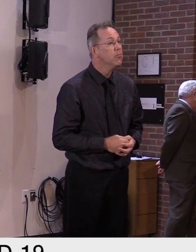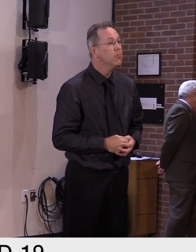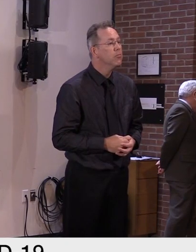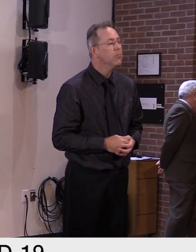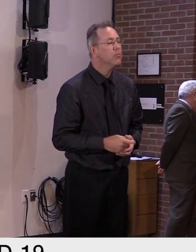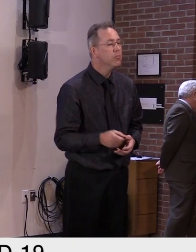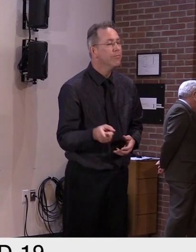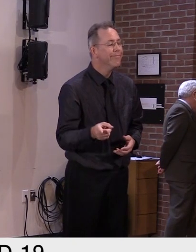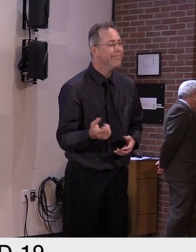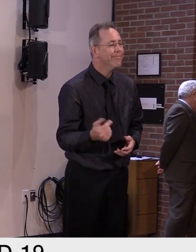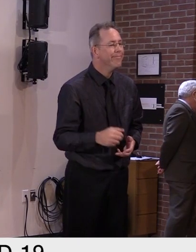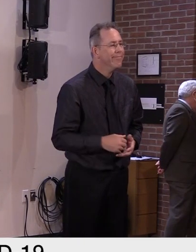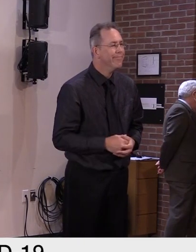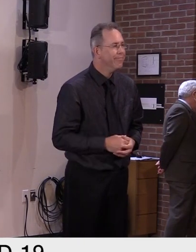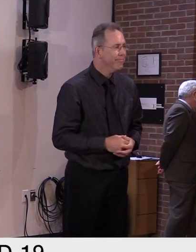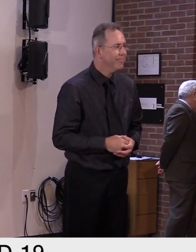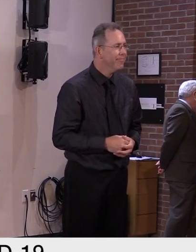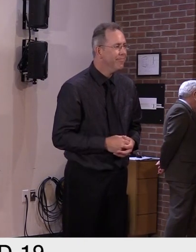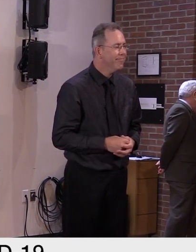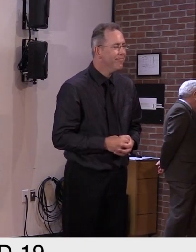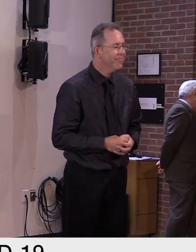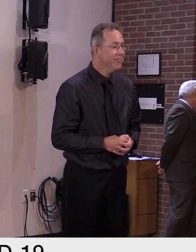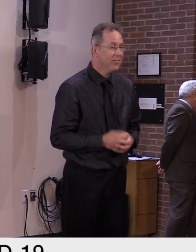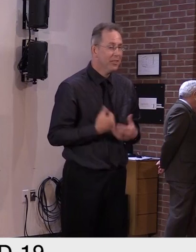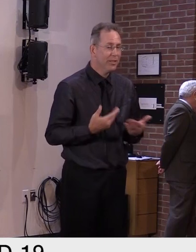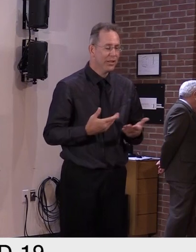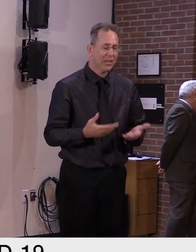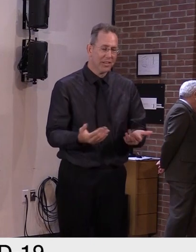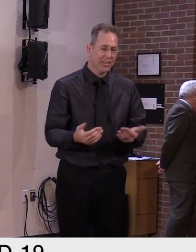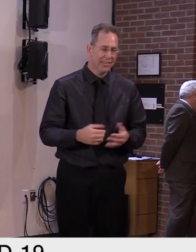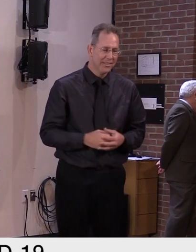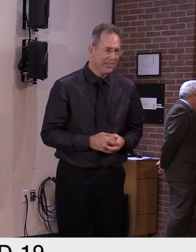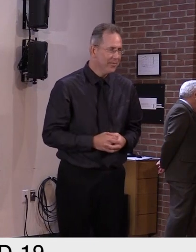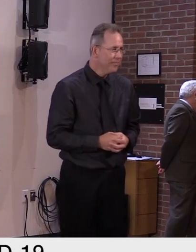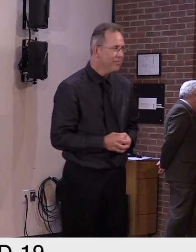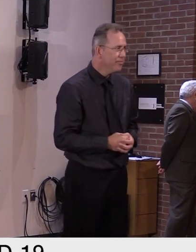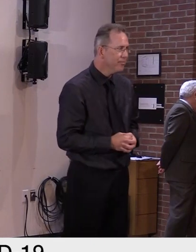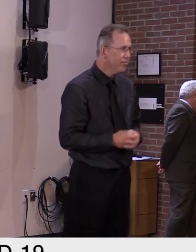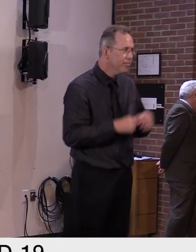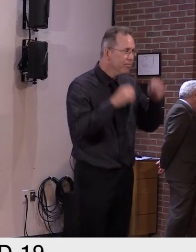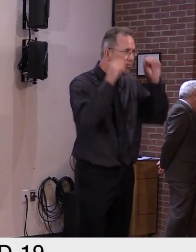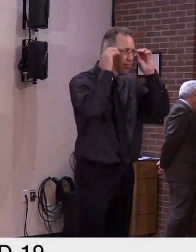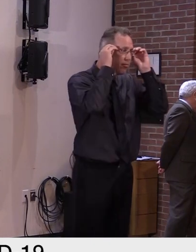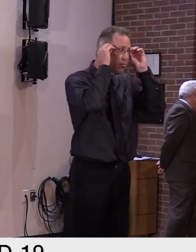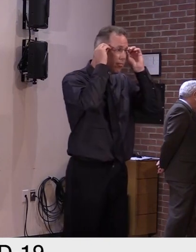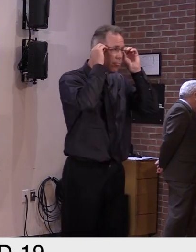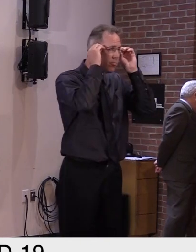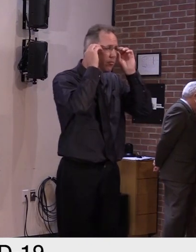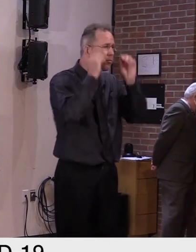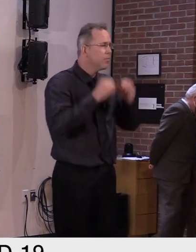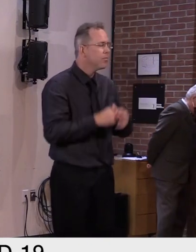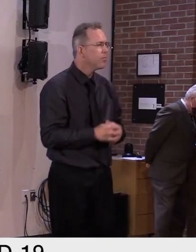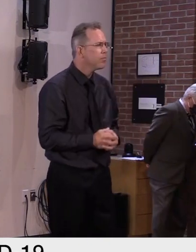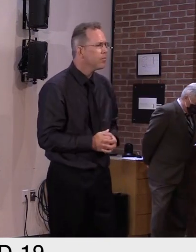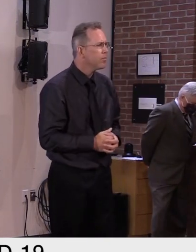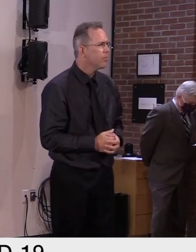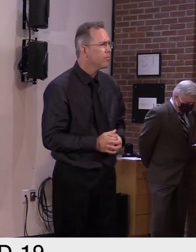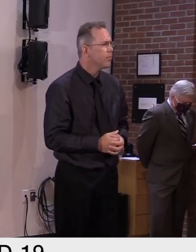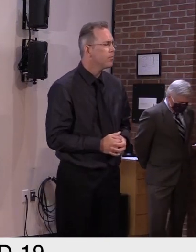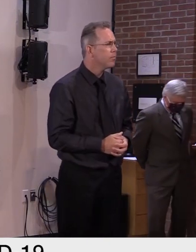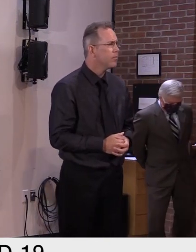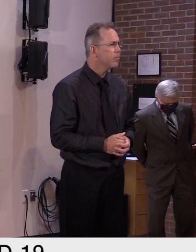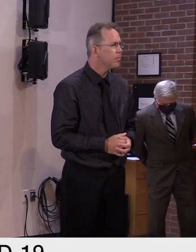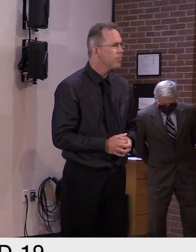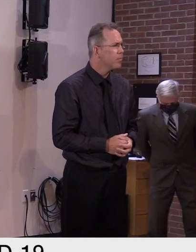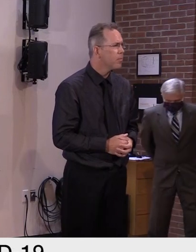Hi, can you hear me? We can. Wonderful. Governor, when you look ahead to the forecast for mid-November with the potential of 20 or